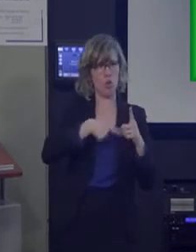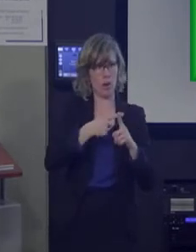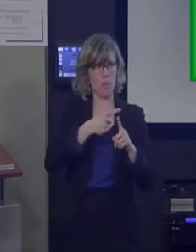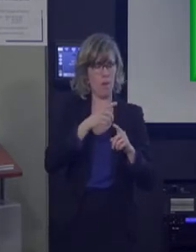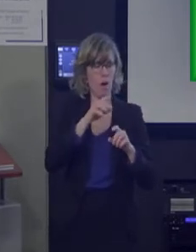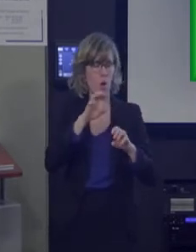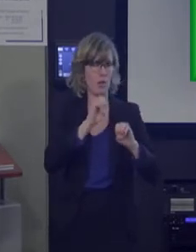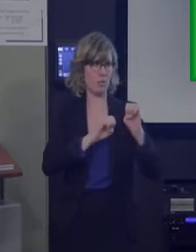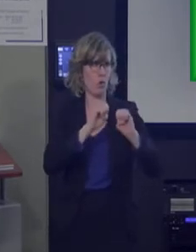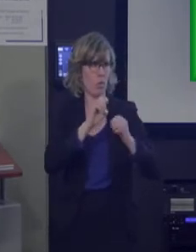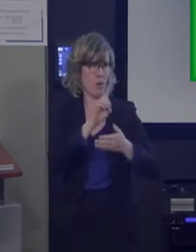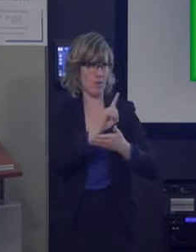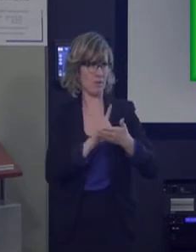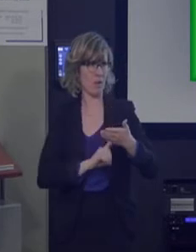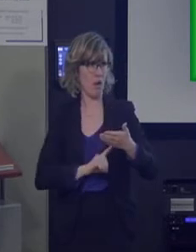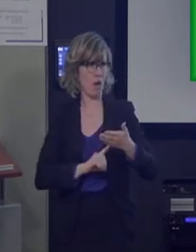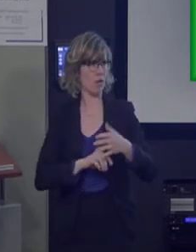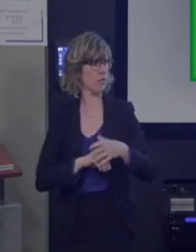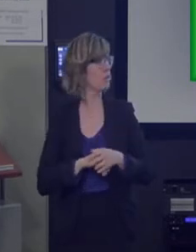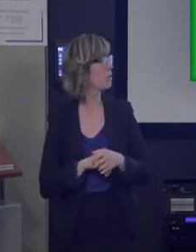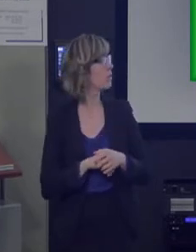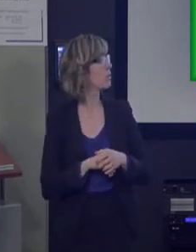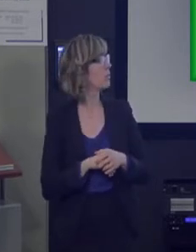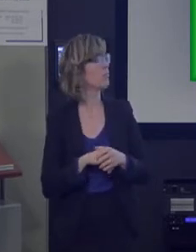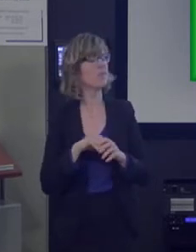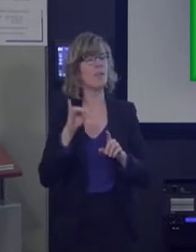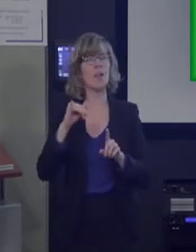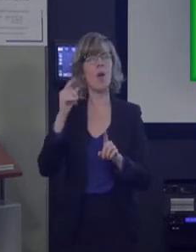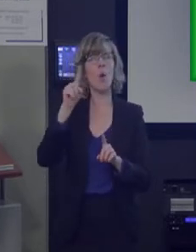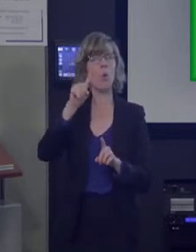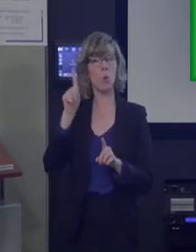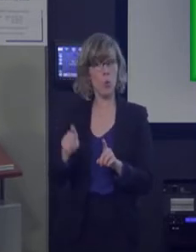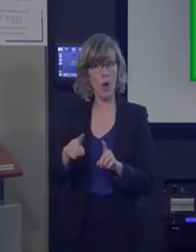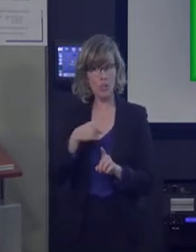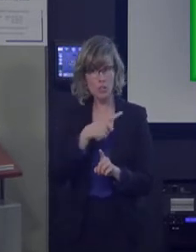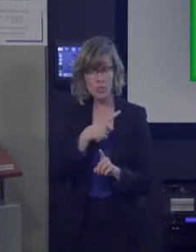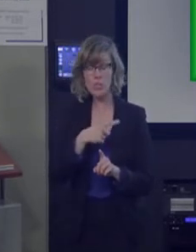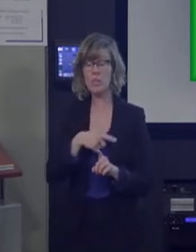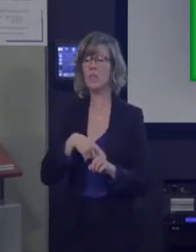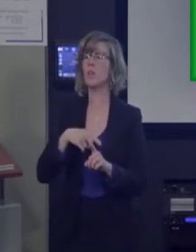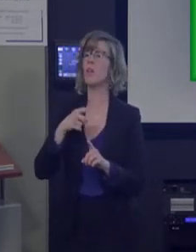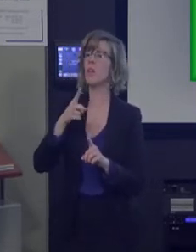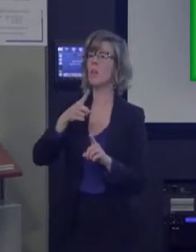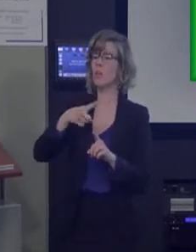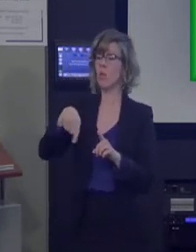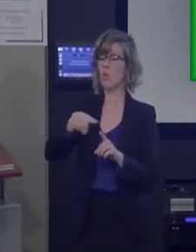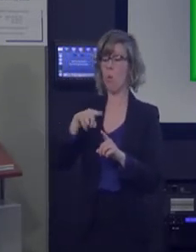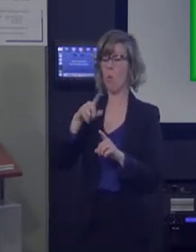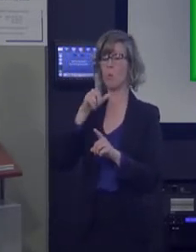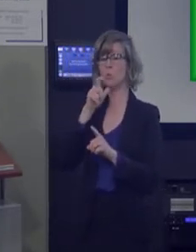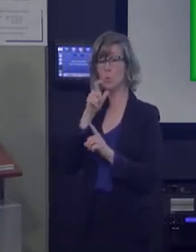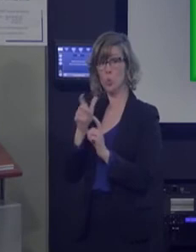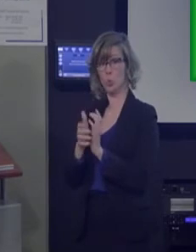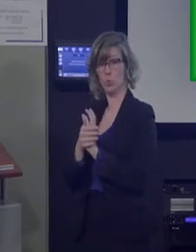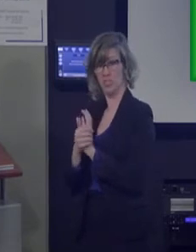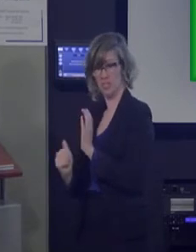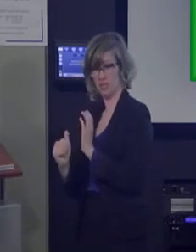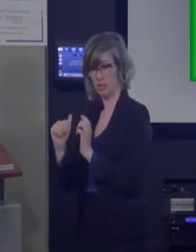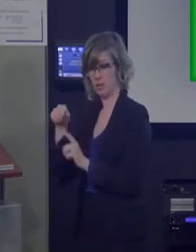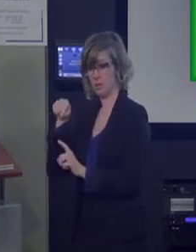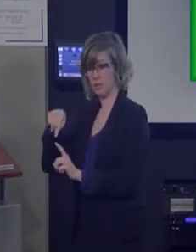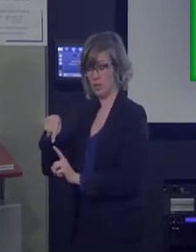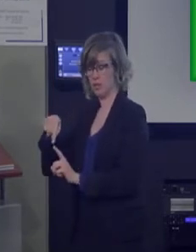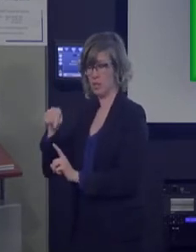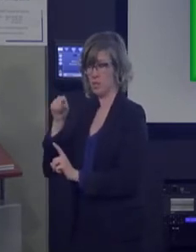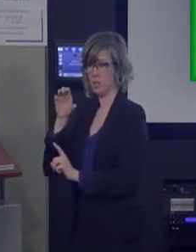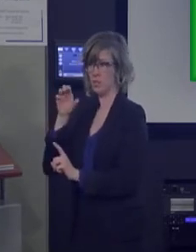So the question is whether the few children who master CVS in the discovery condition do better in poster